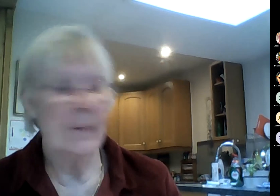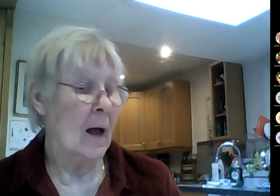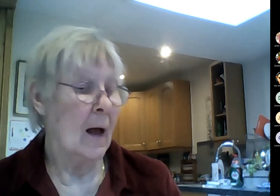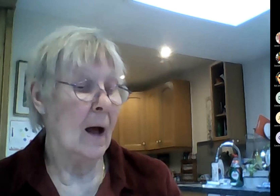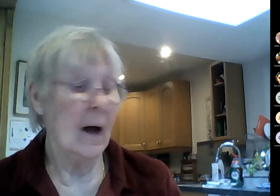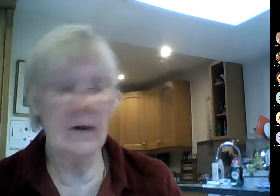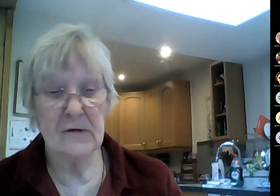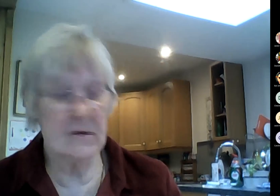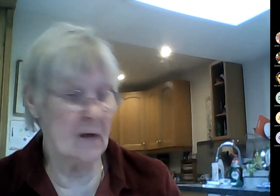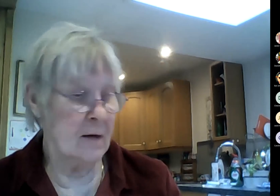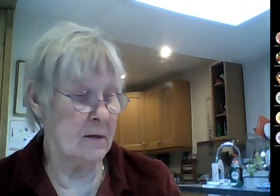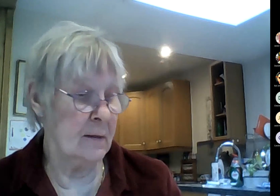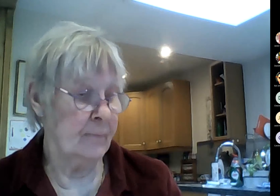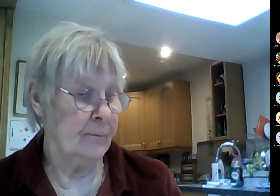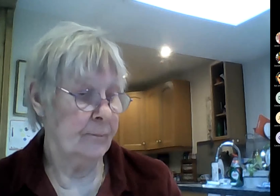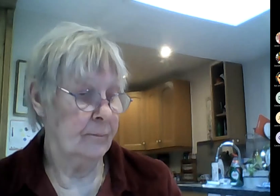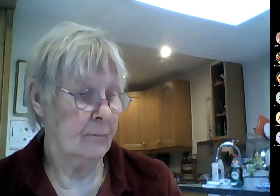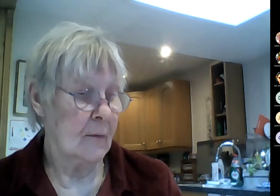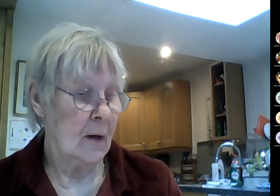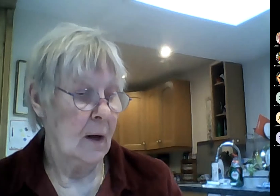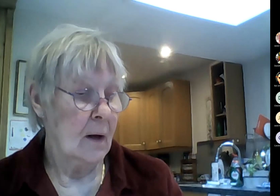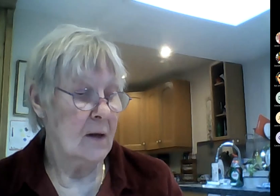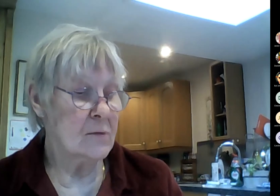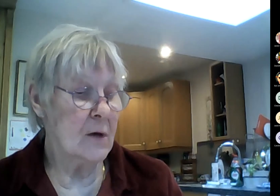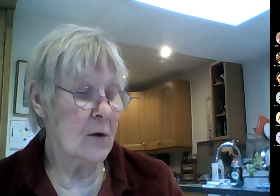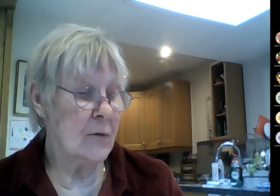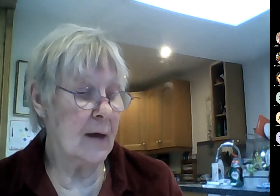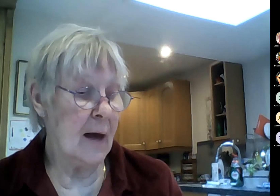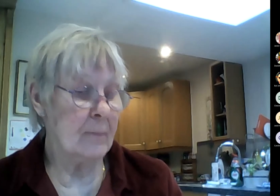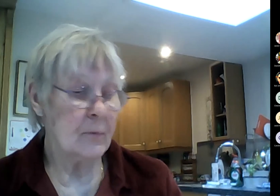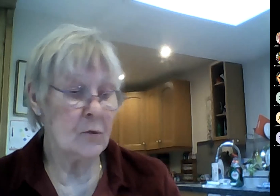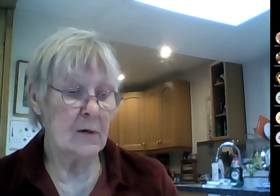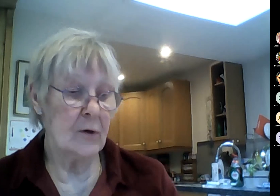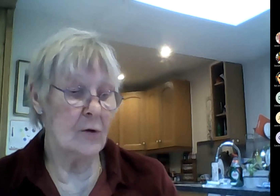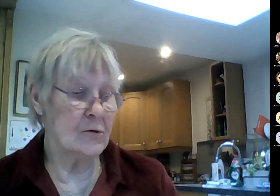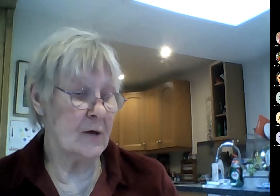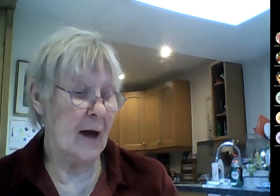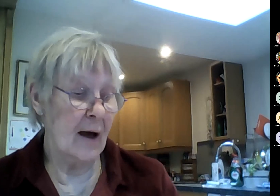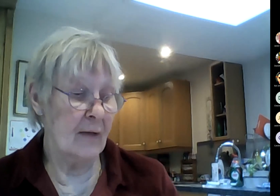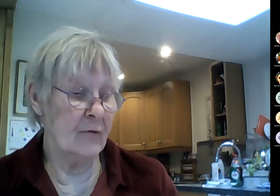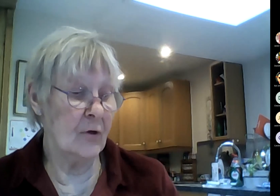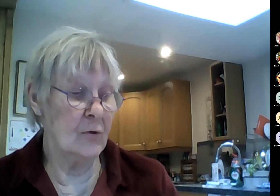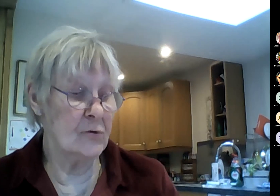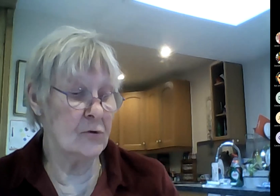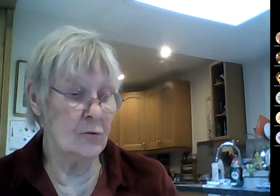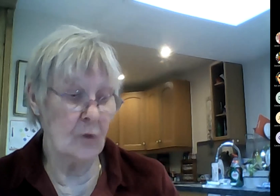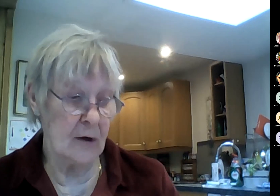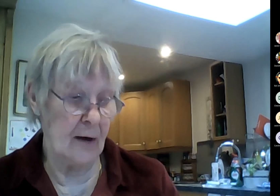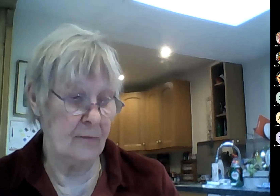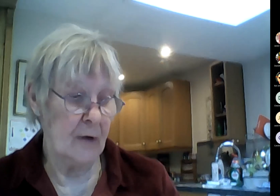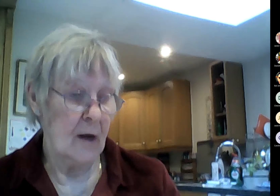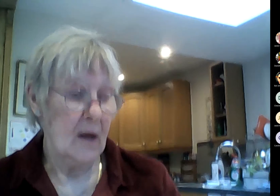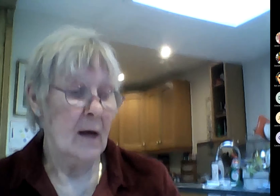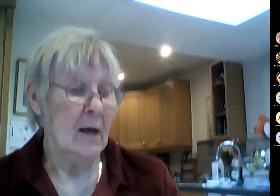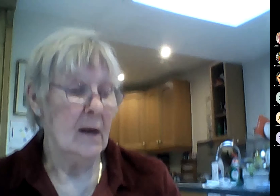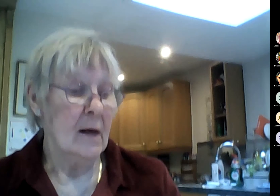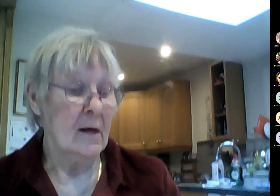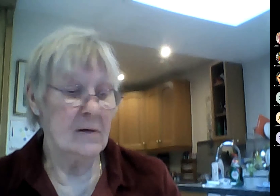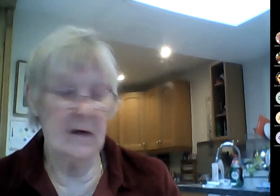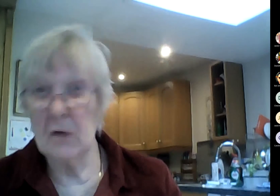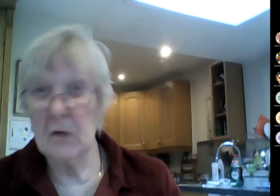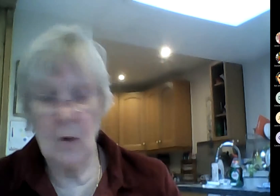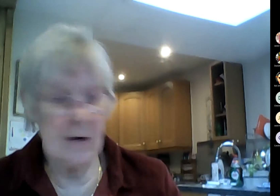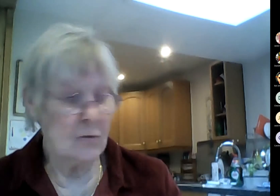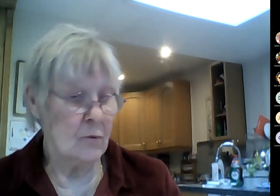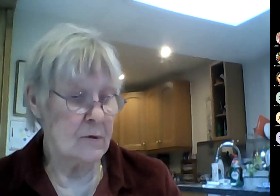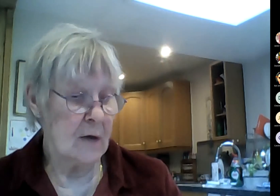life and society. As we know, the gap between those that have and those that do not have